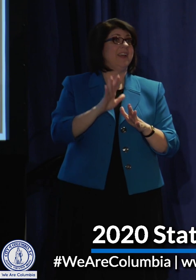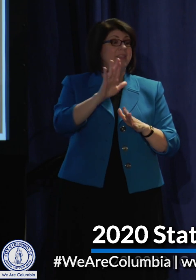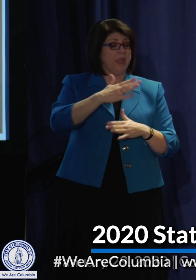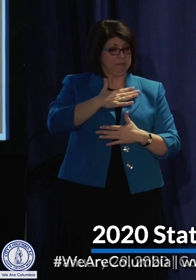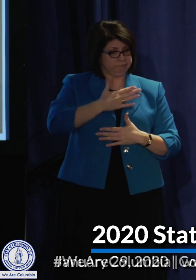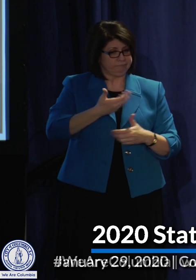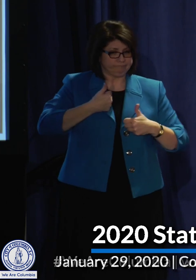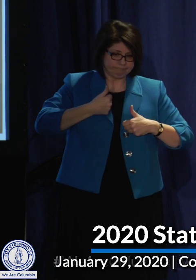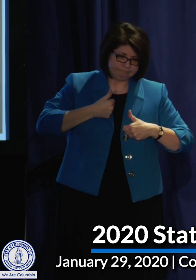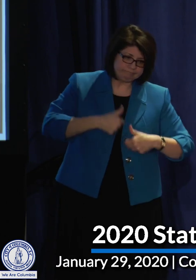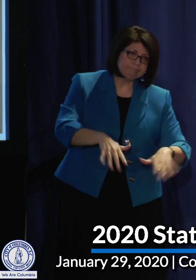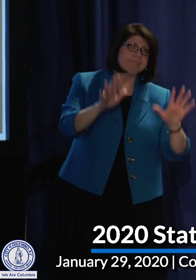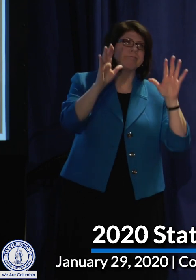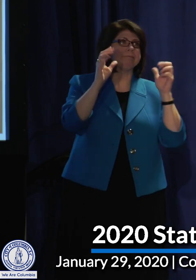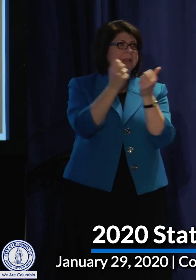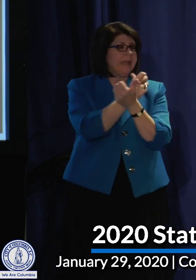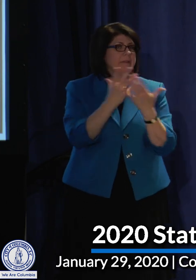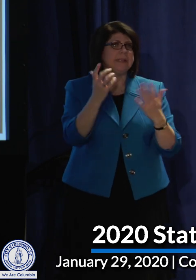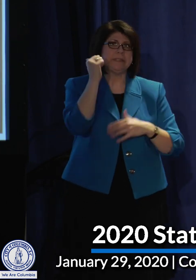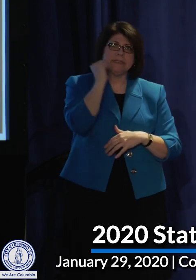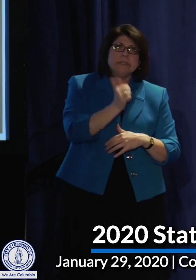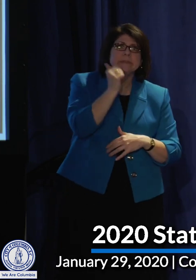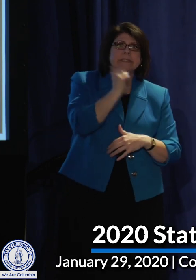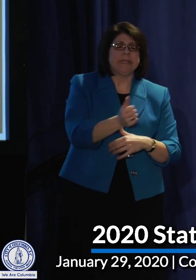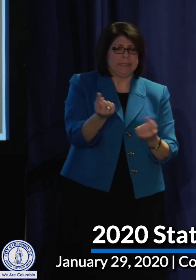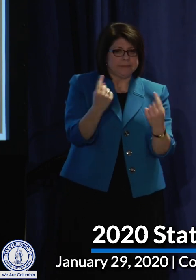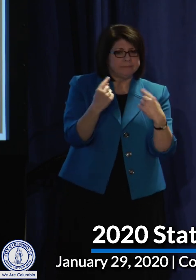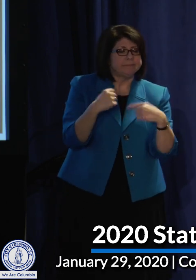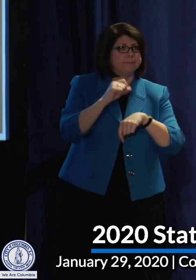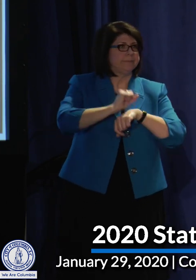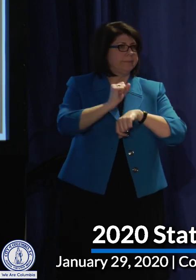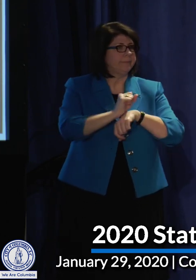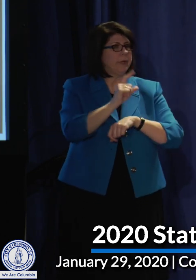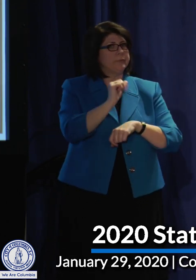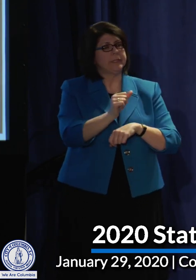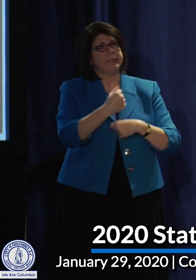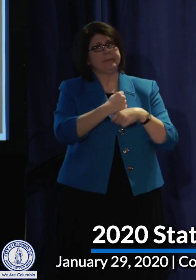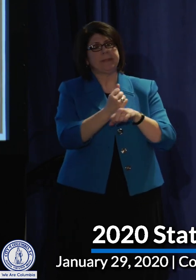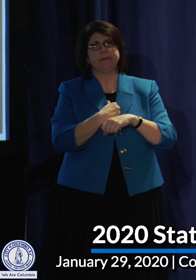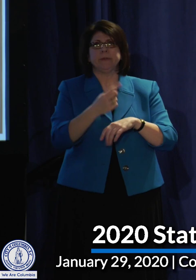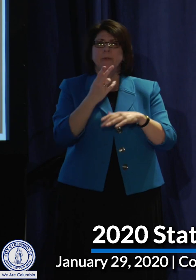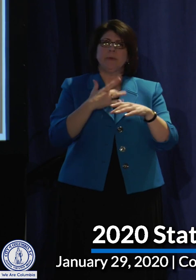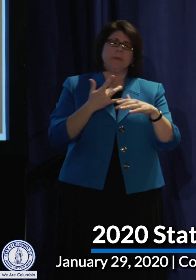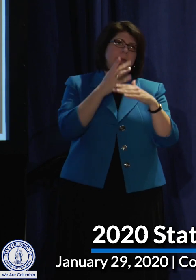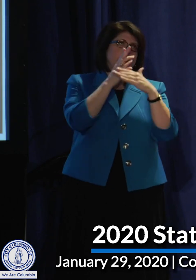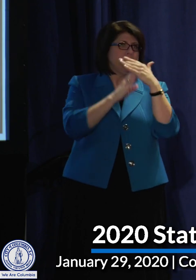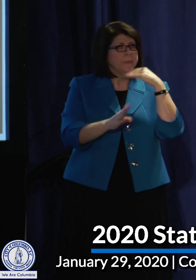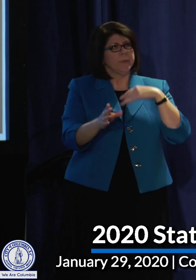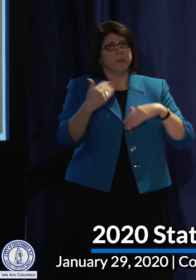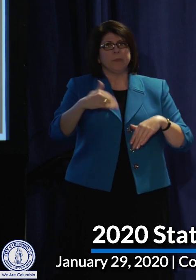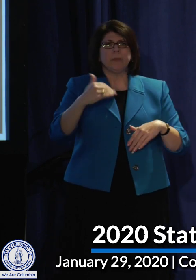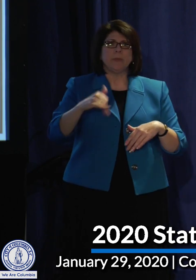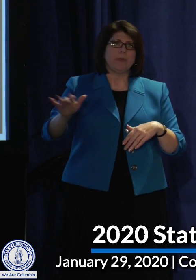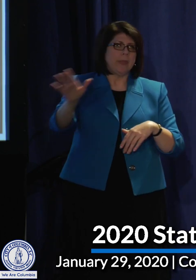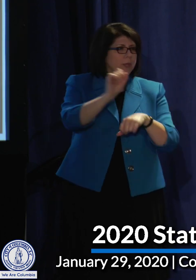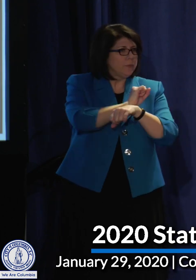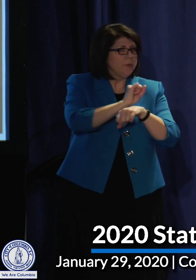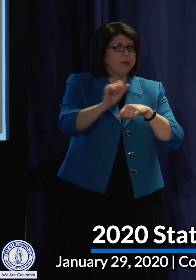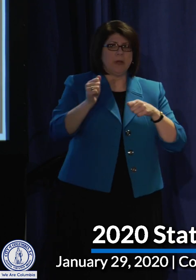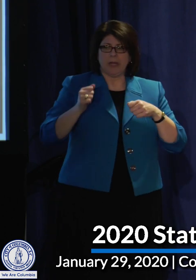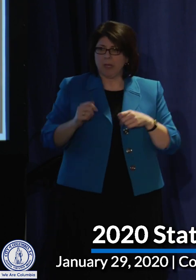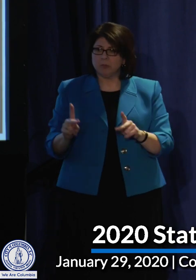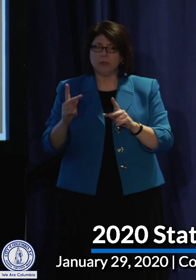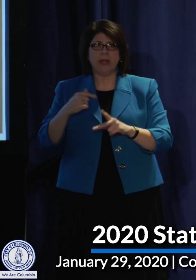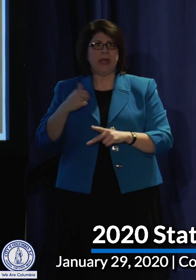our community on a daily basis. It humbles me every single day to see the work that they do, the opportunity that I have to